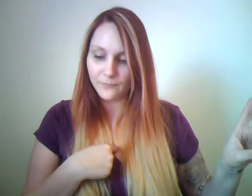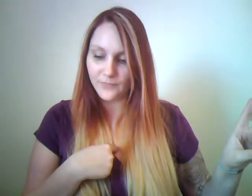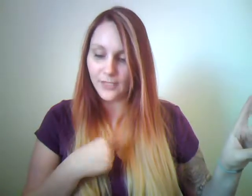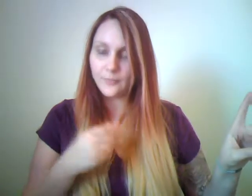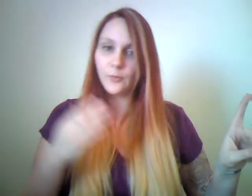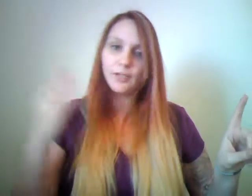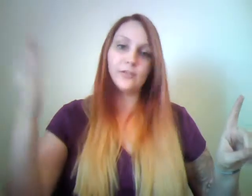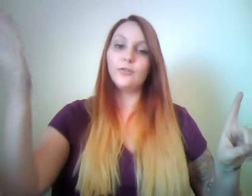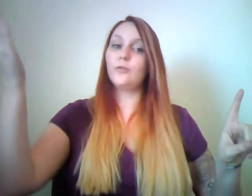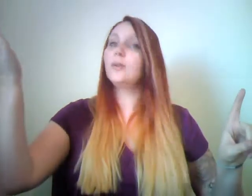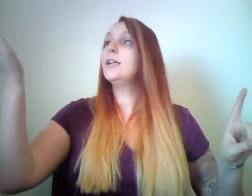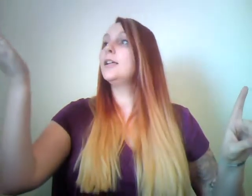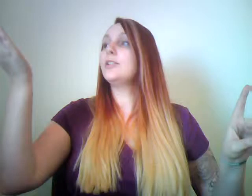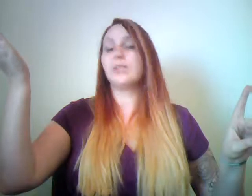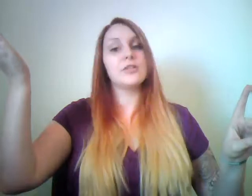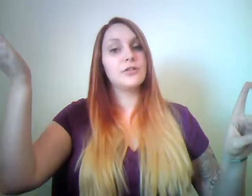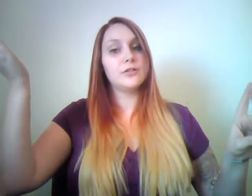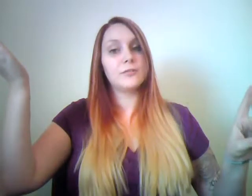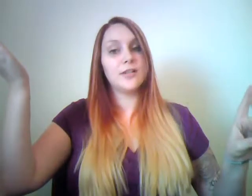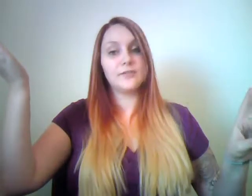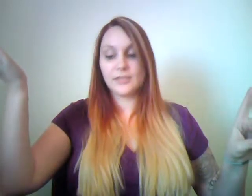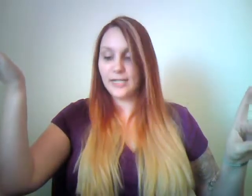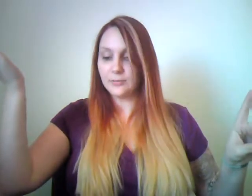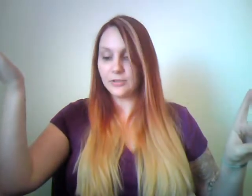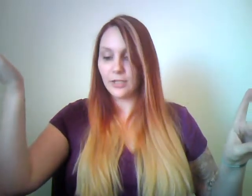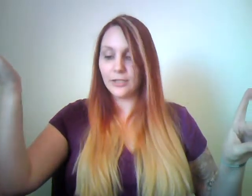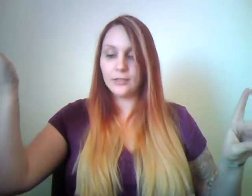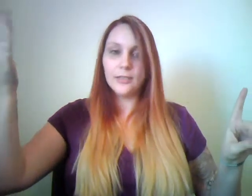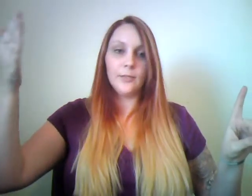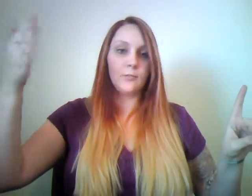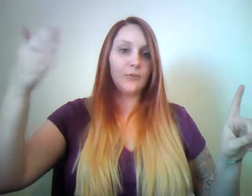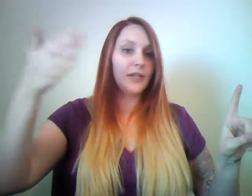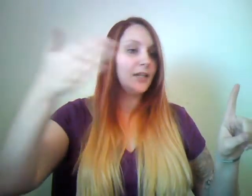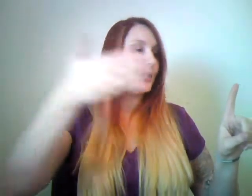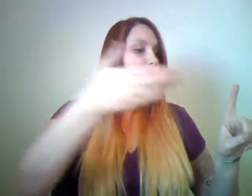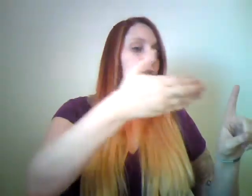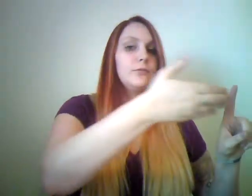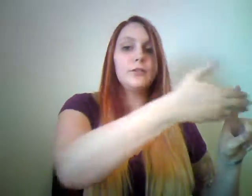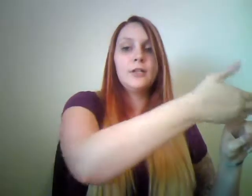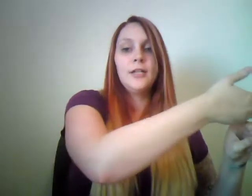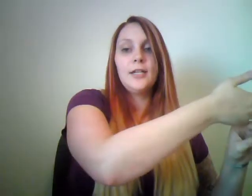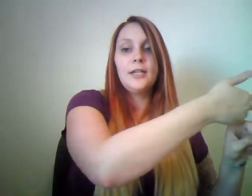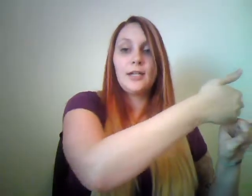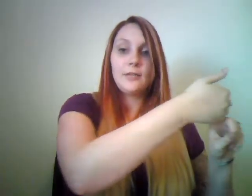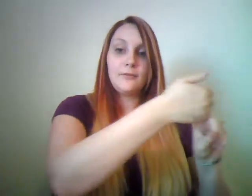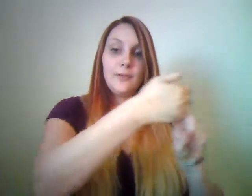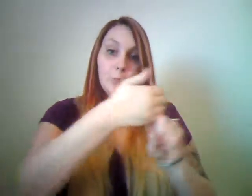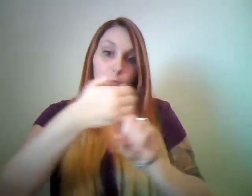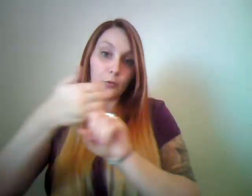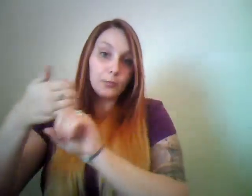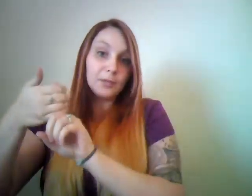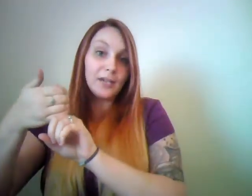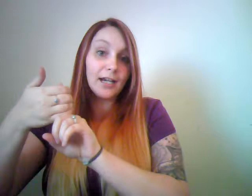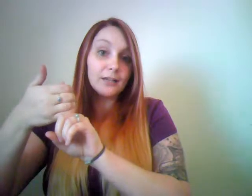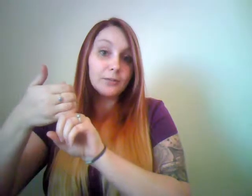then I'm going to gesture to where I've established God, bring him over, and have him pull me back towards